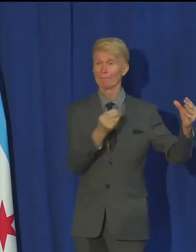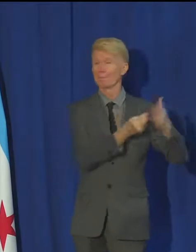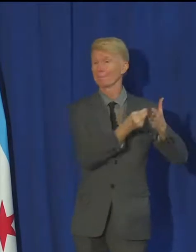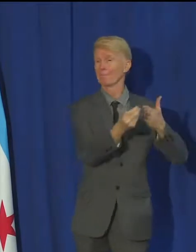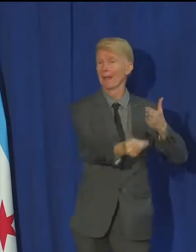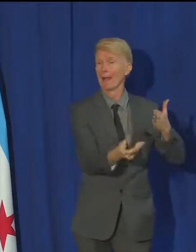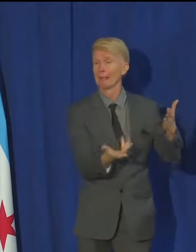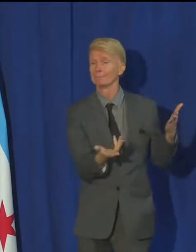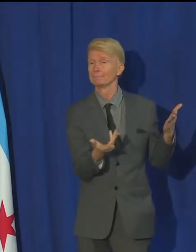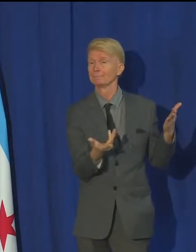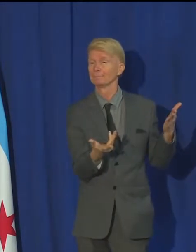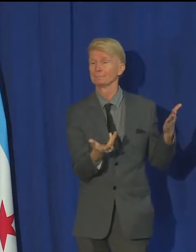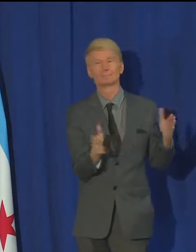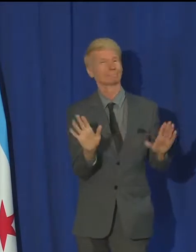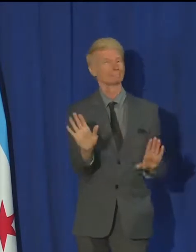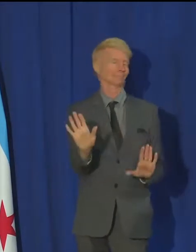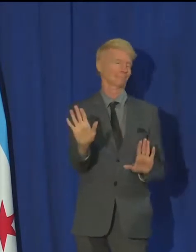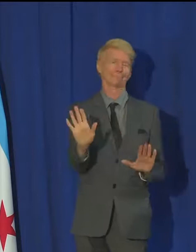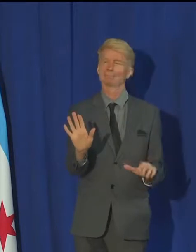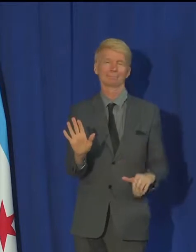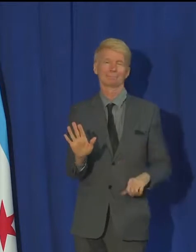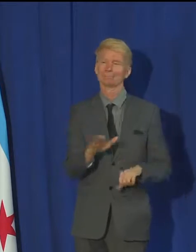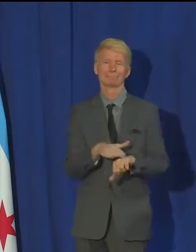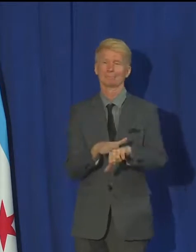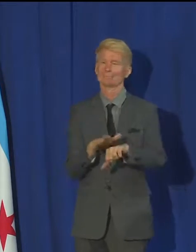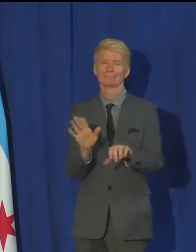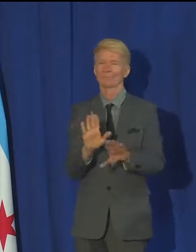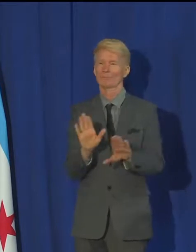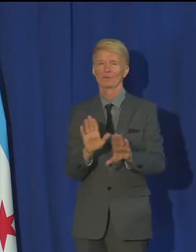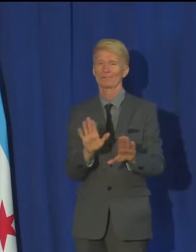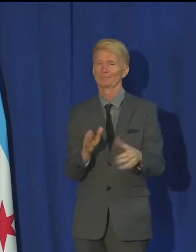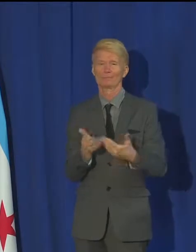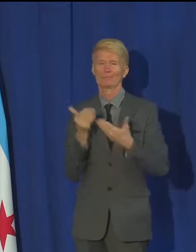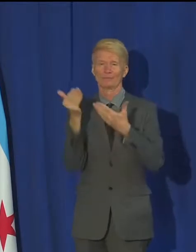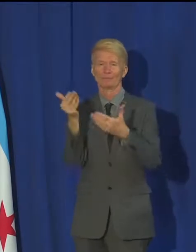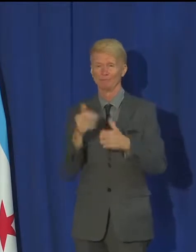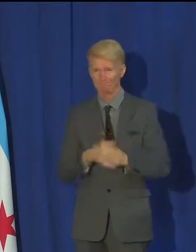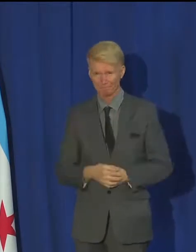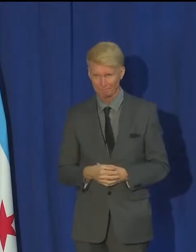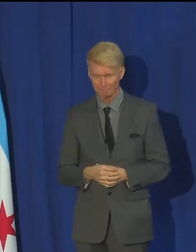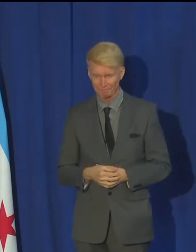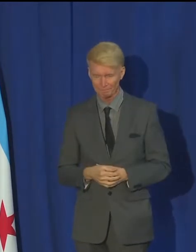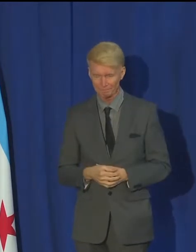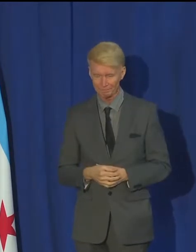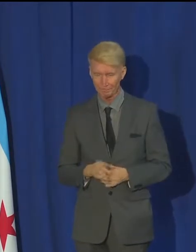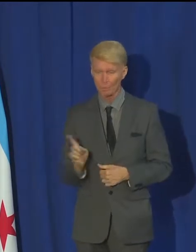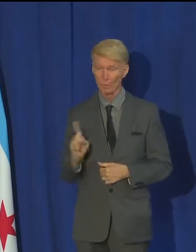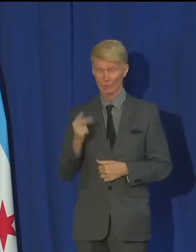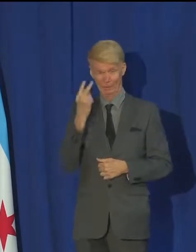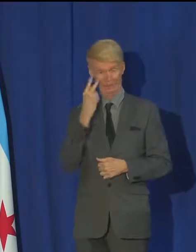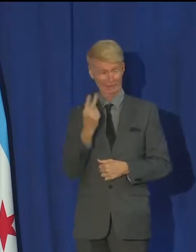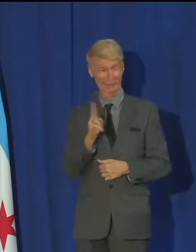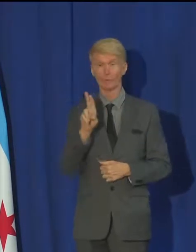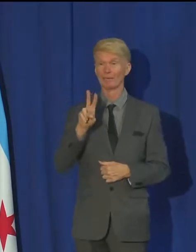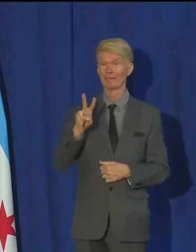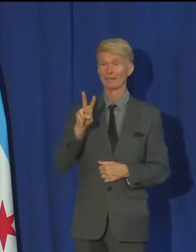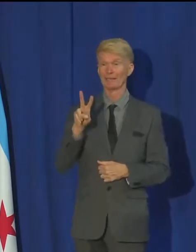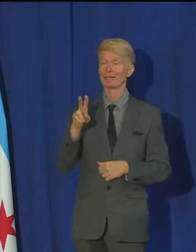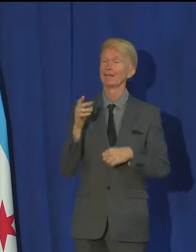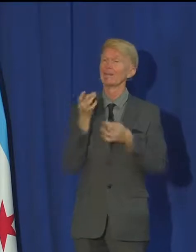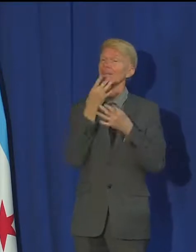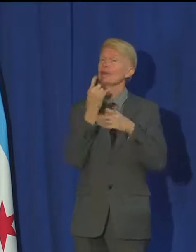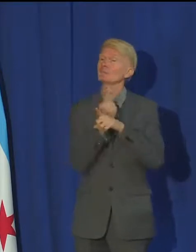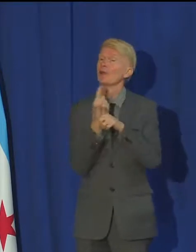buy, those would not be my main recommendation. Settings where they're using UV light appropriately are